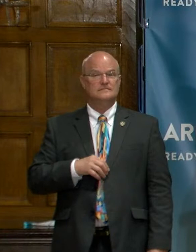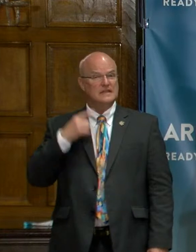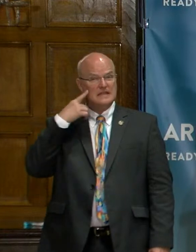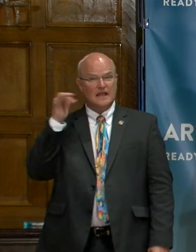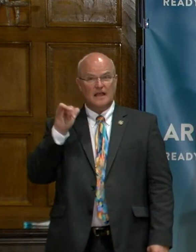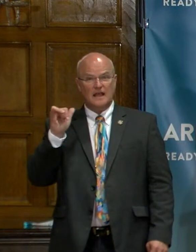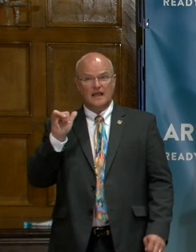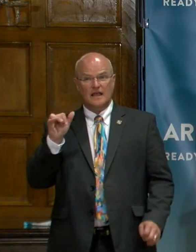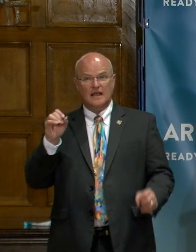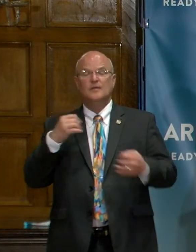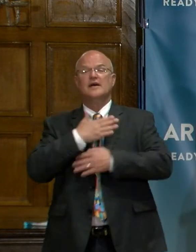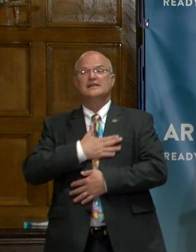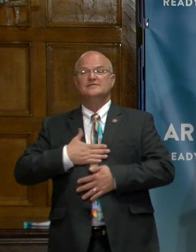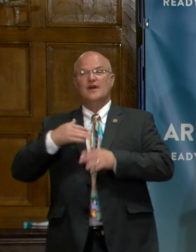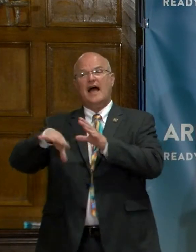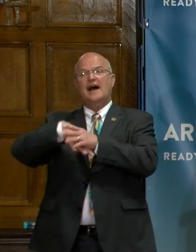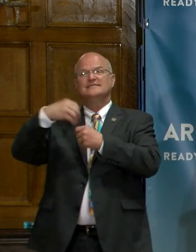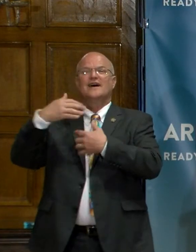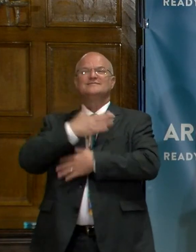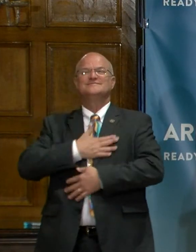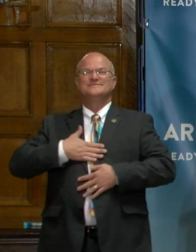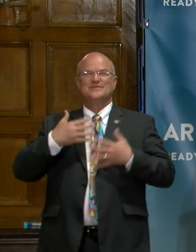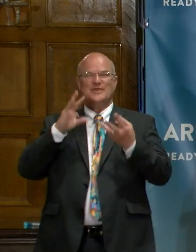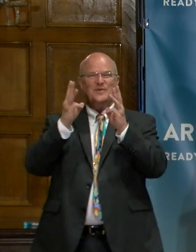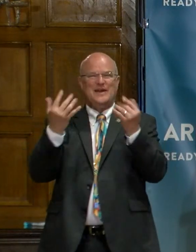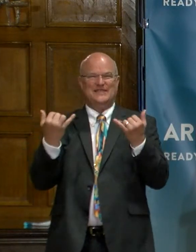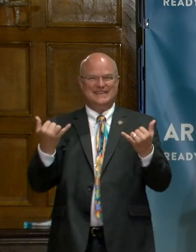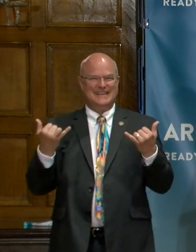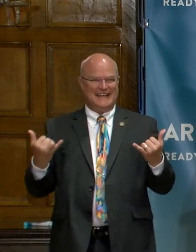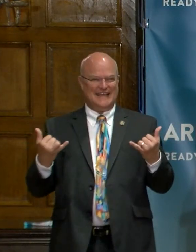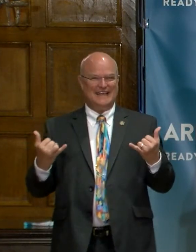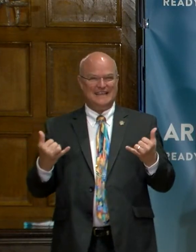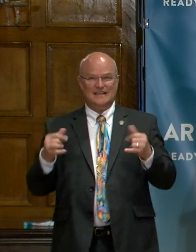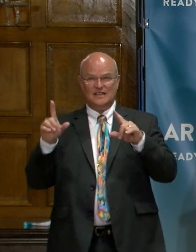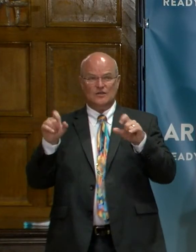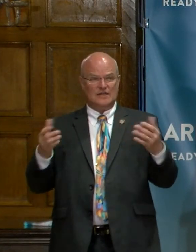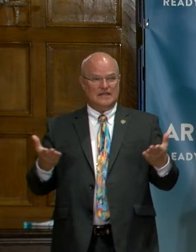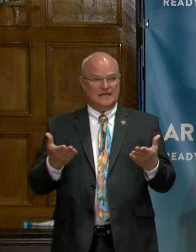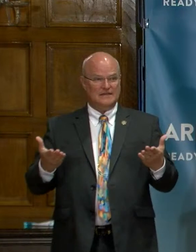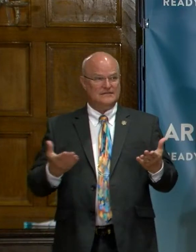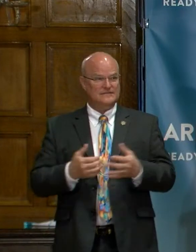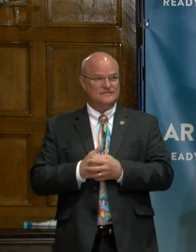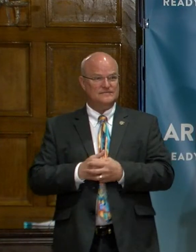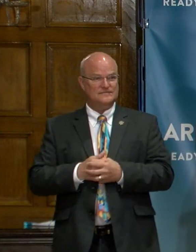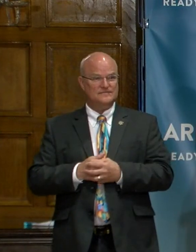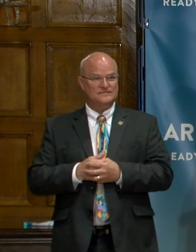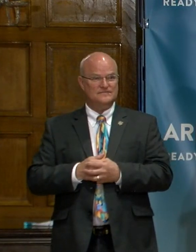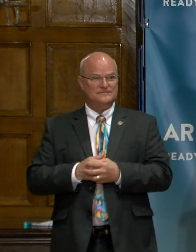Sounds like everybody is enjoying the beautiful weather today. Is there any questions here?